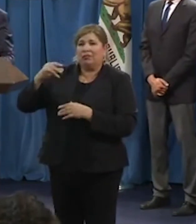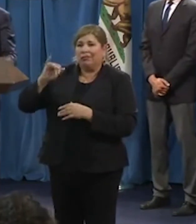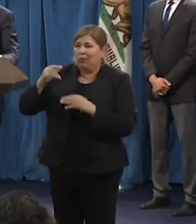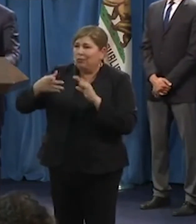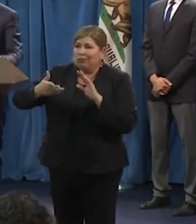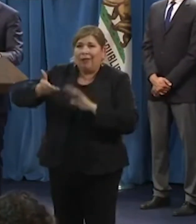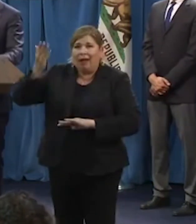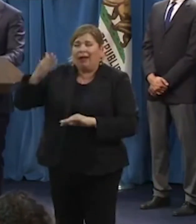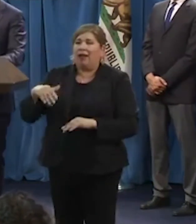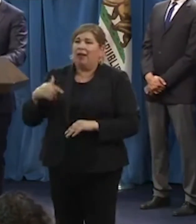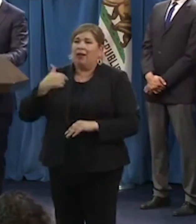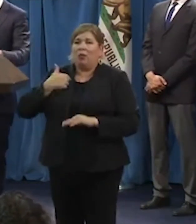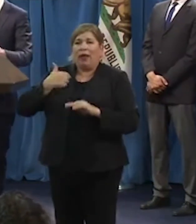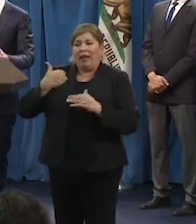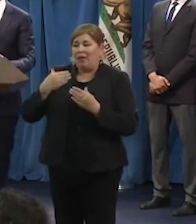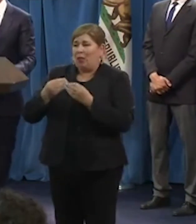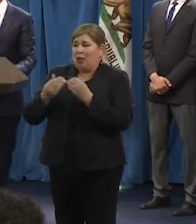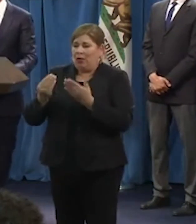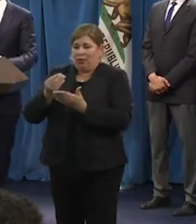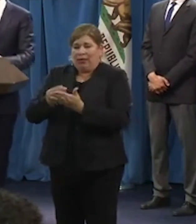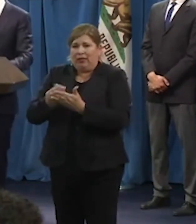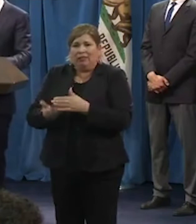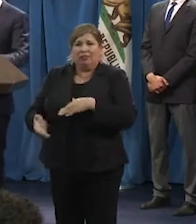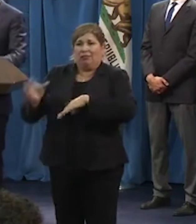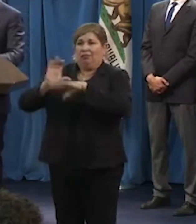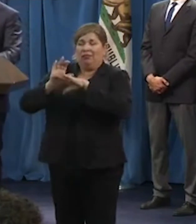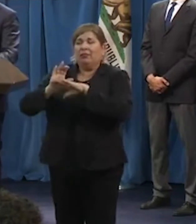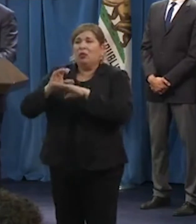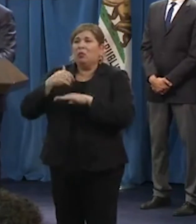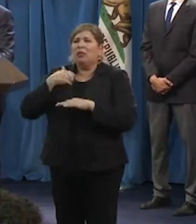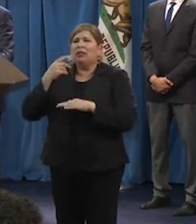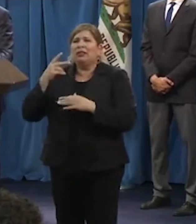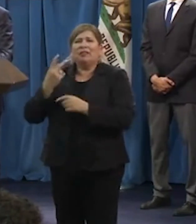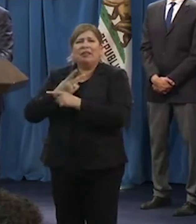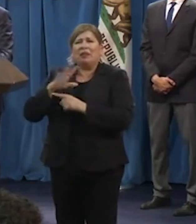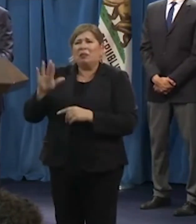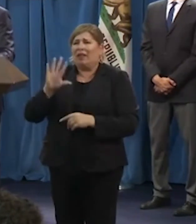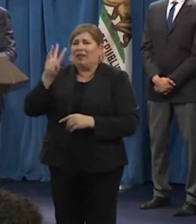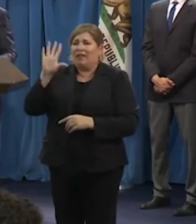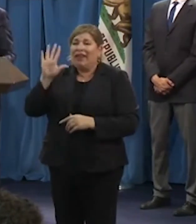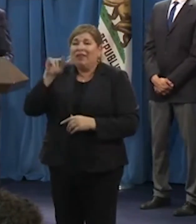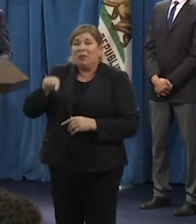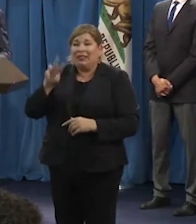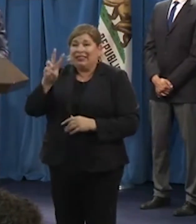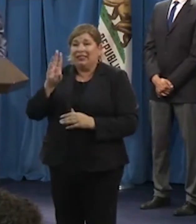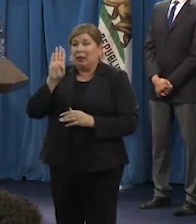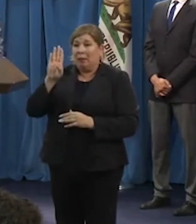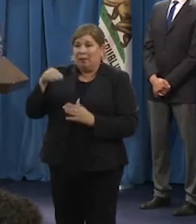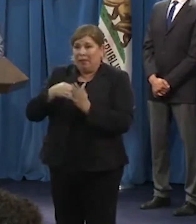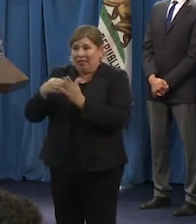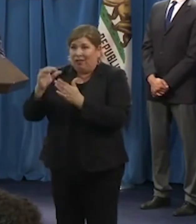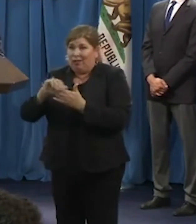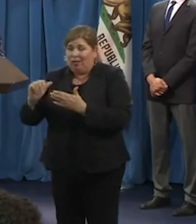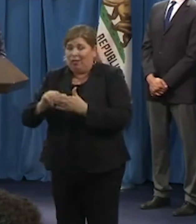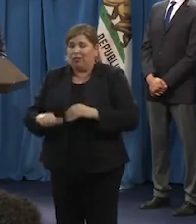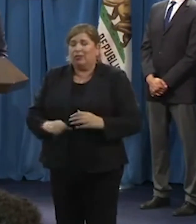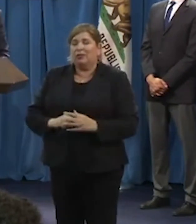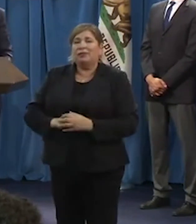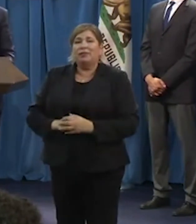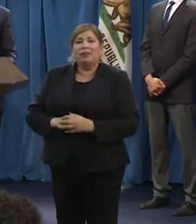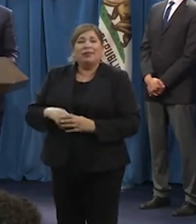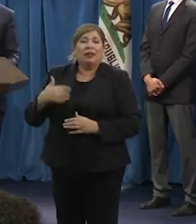and running an operating surplus that we estimated conservatively at $5.6 billion. I mentioned 48 hours